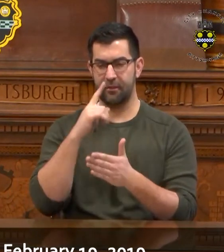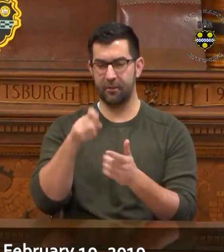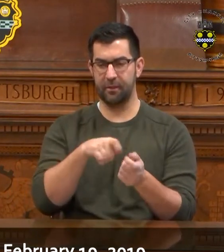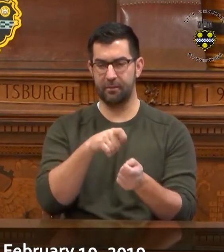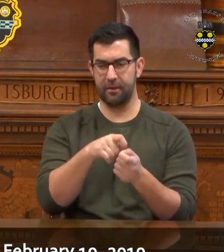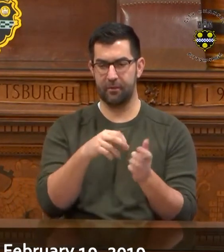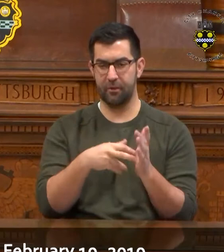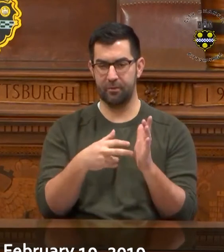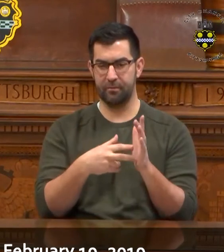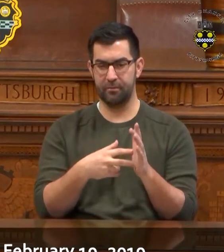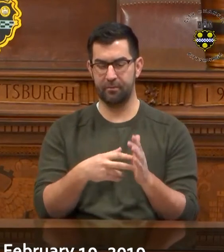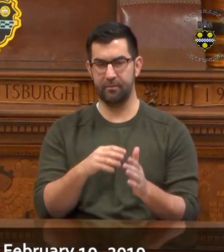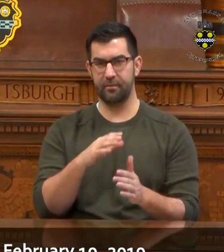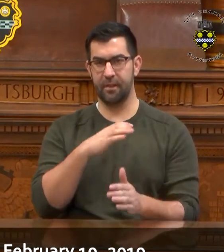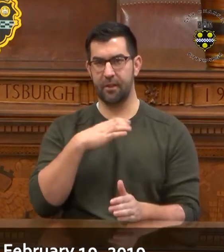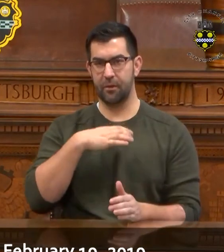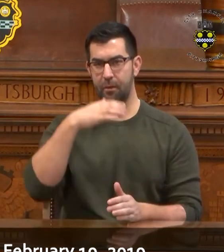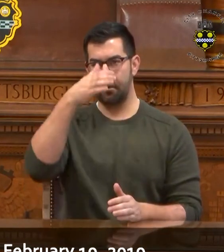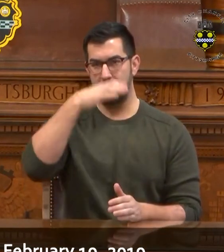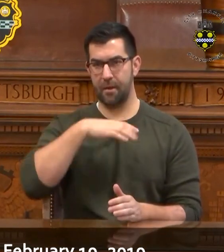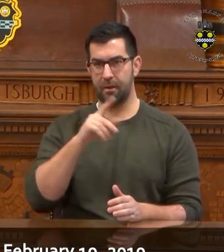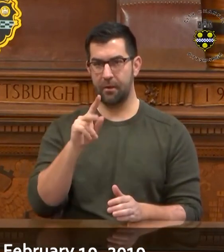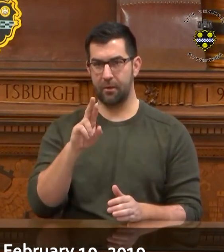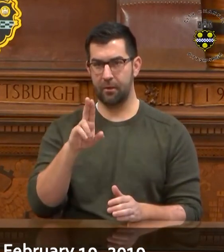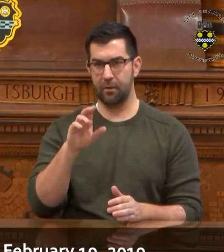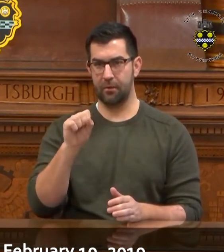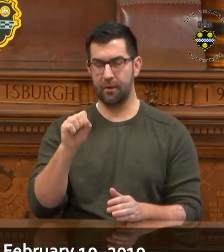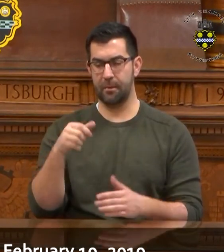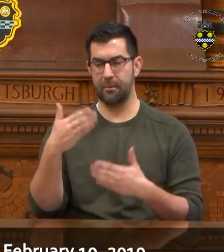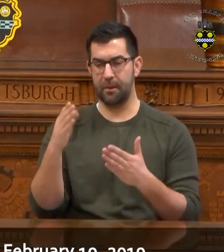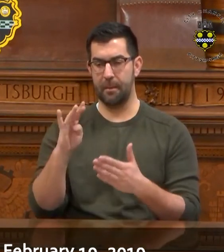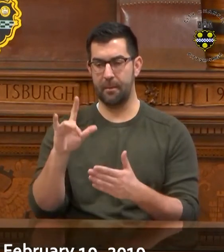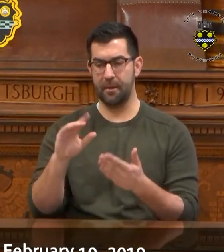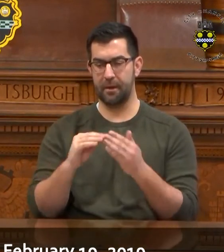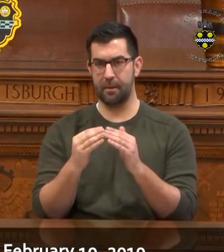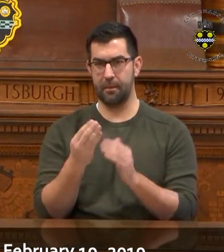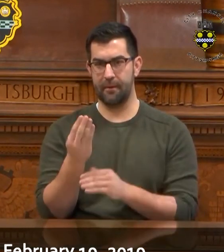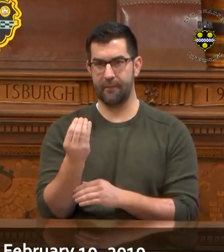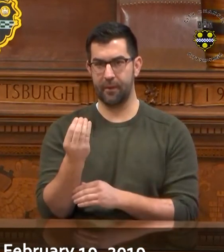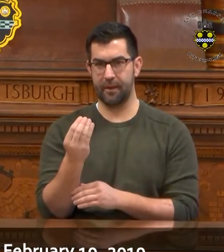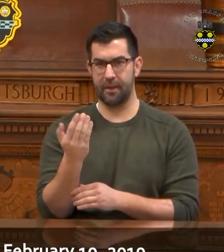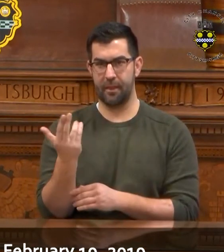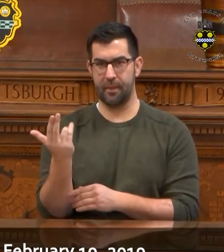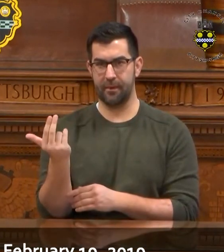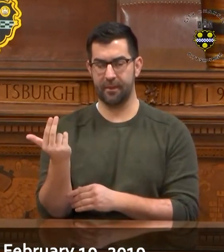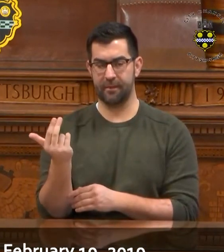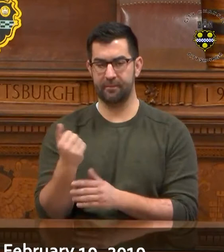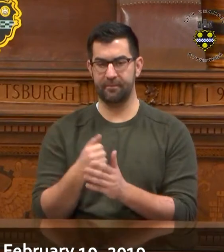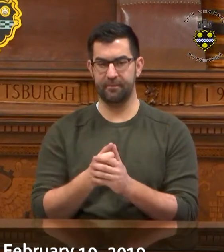purpose. And Councilman Bruce Krause presents Bill number 1413.